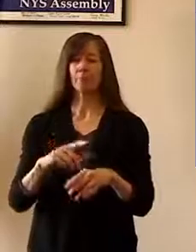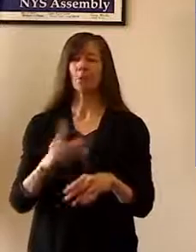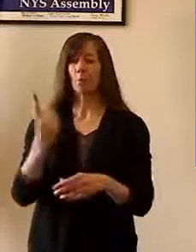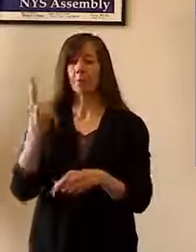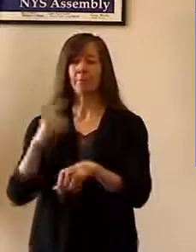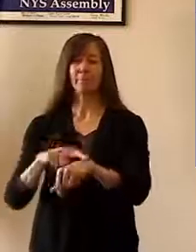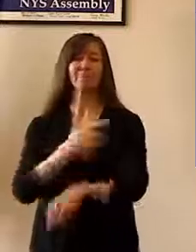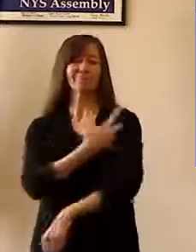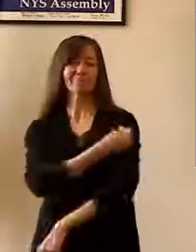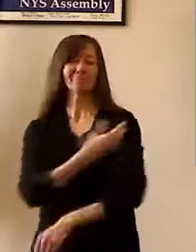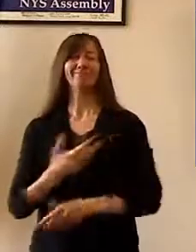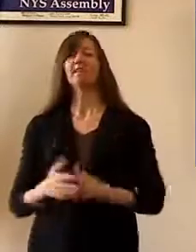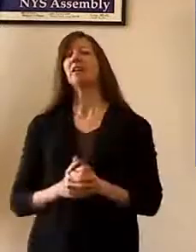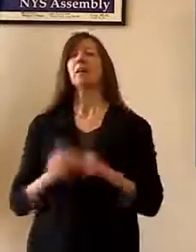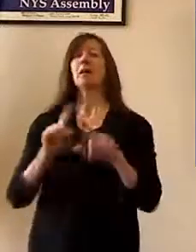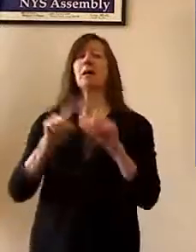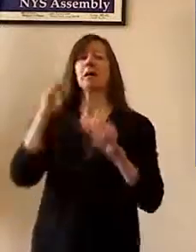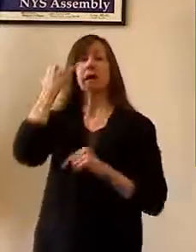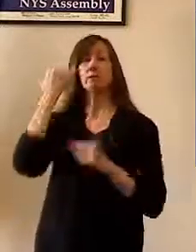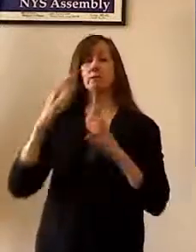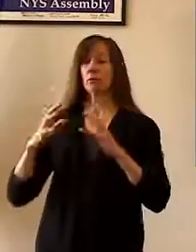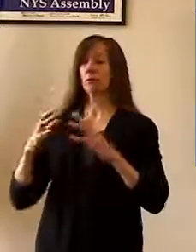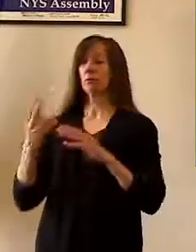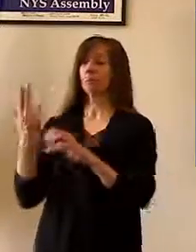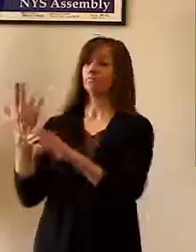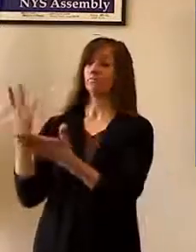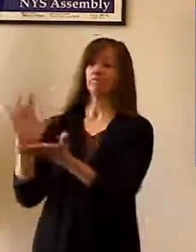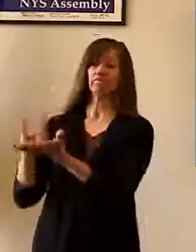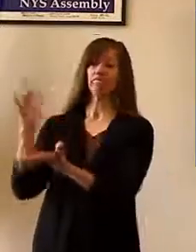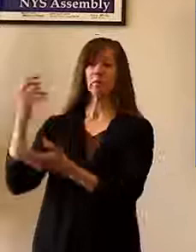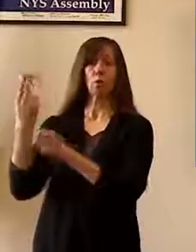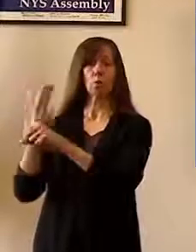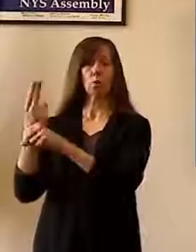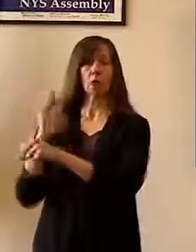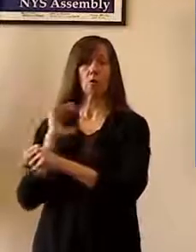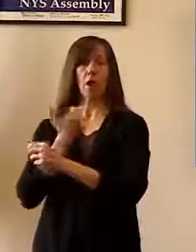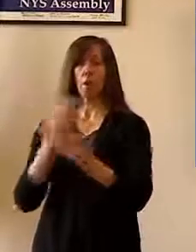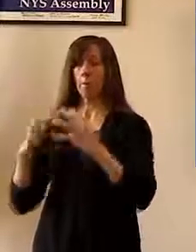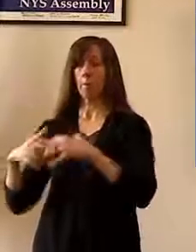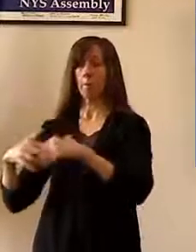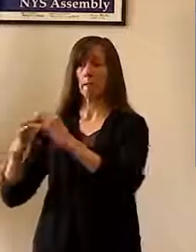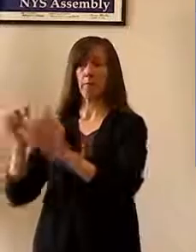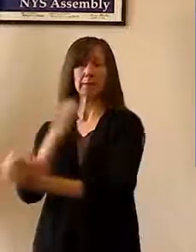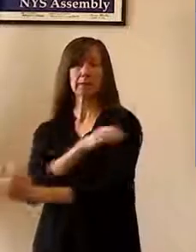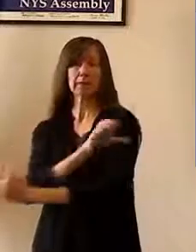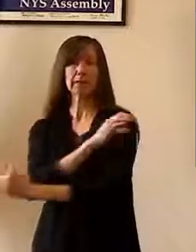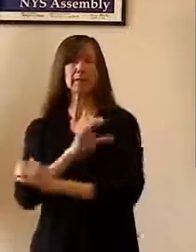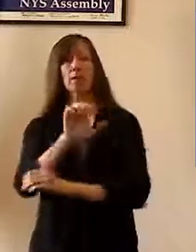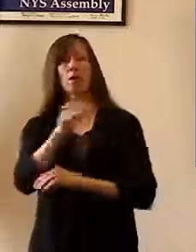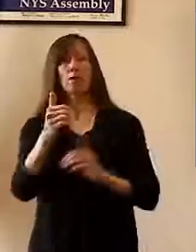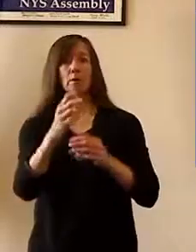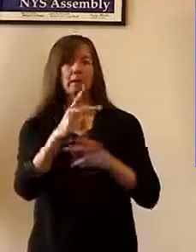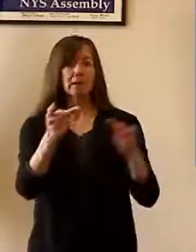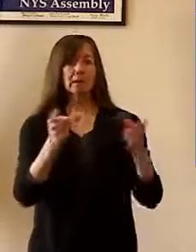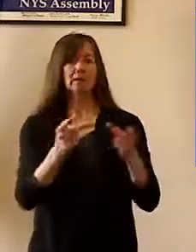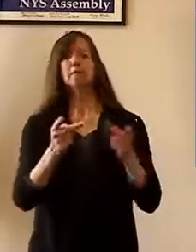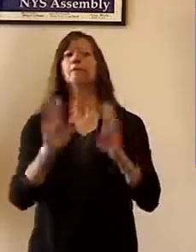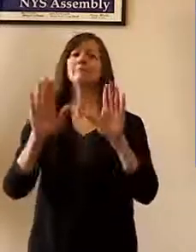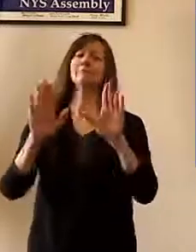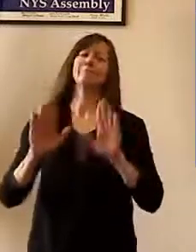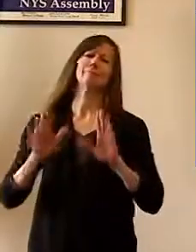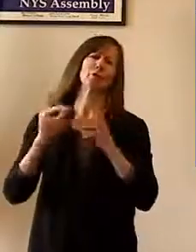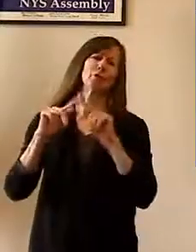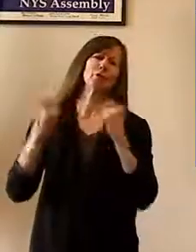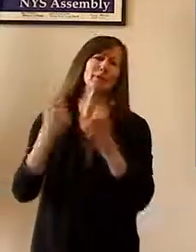permanent fixed clinics, I think you'd agree that the quality is there. We've got a great team at the Department of Behavioral and Community